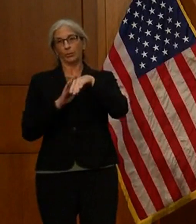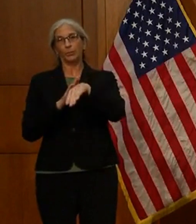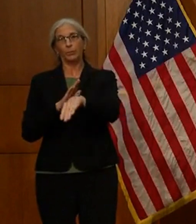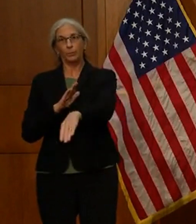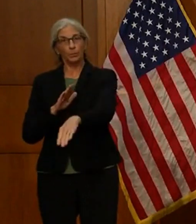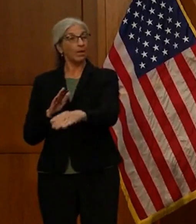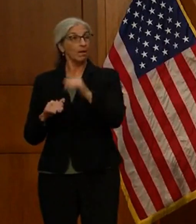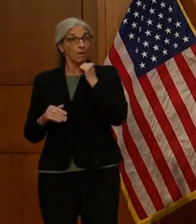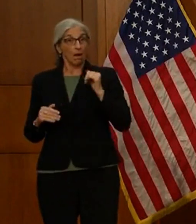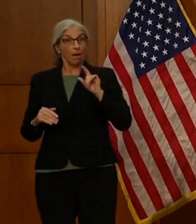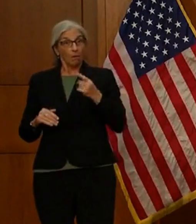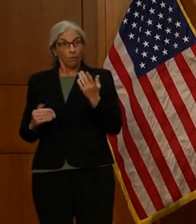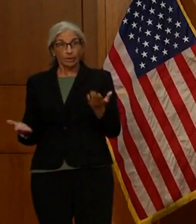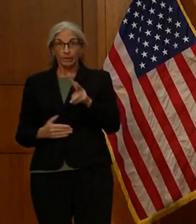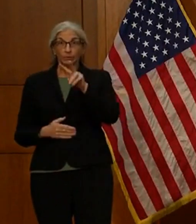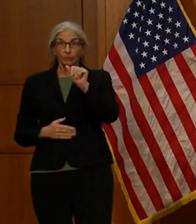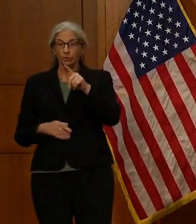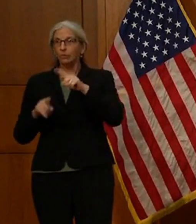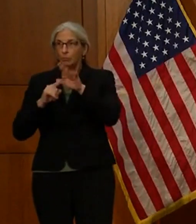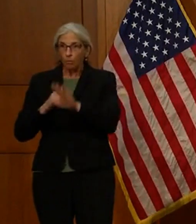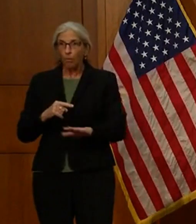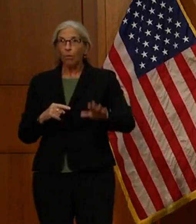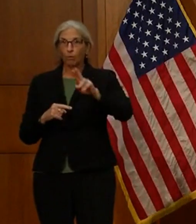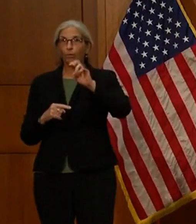throughout this country, and we're not there yet.